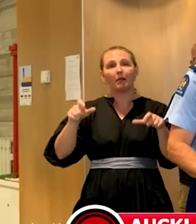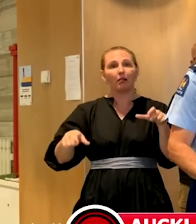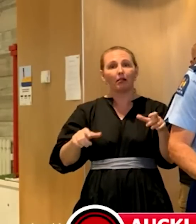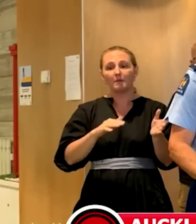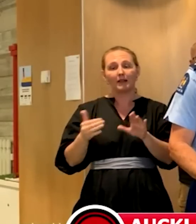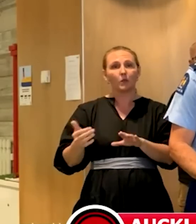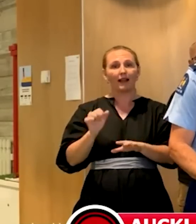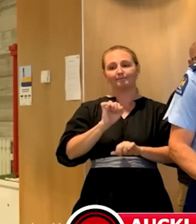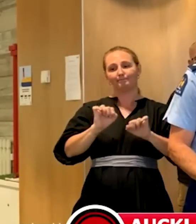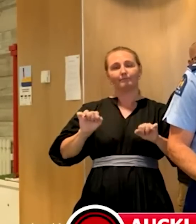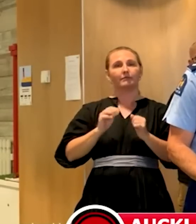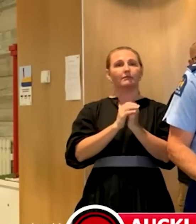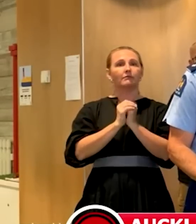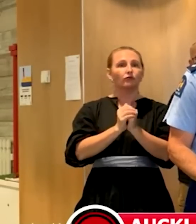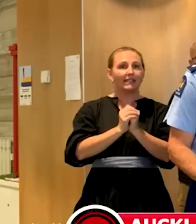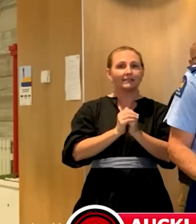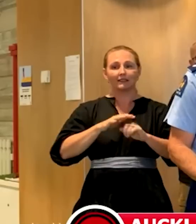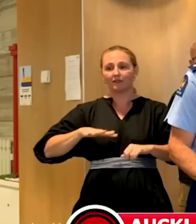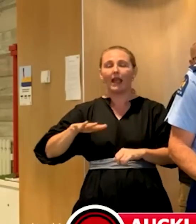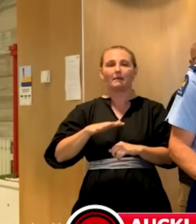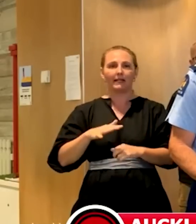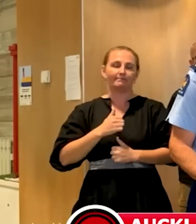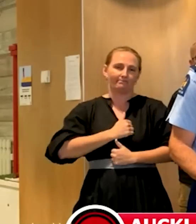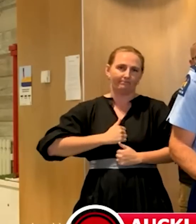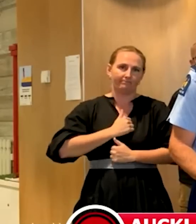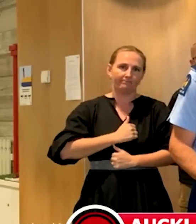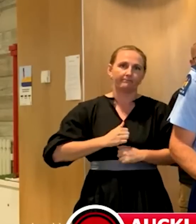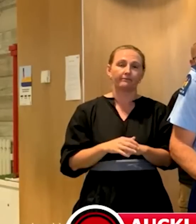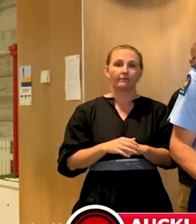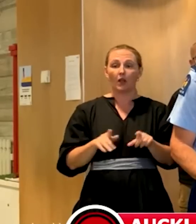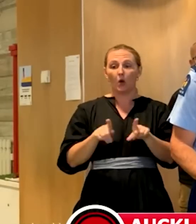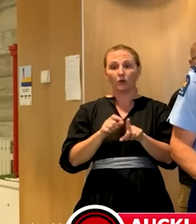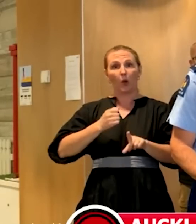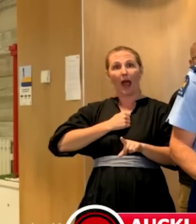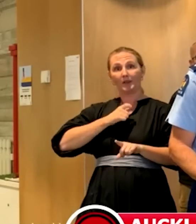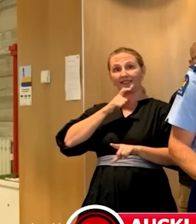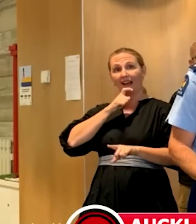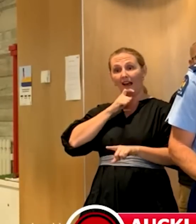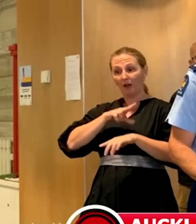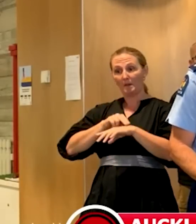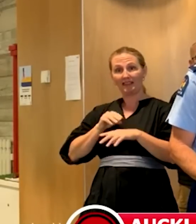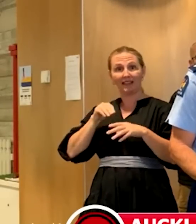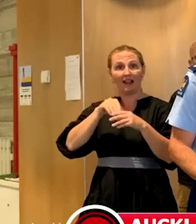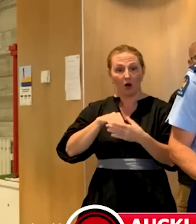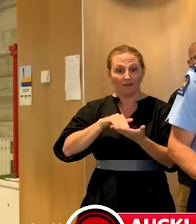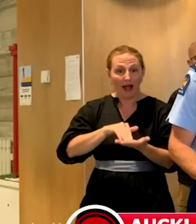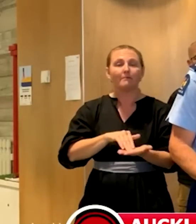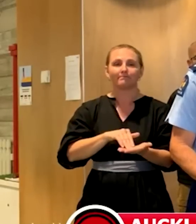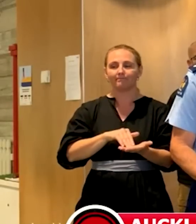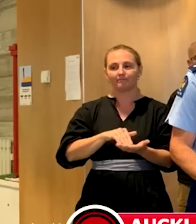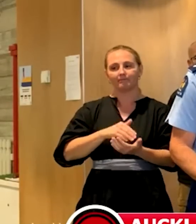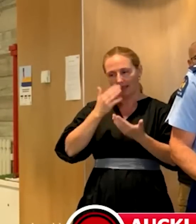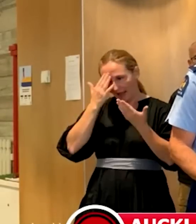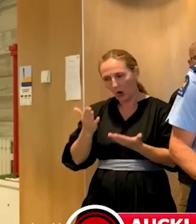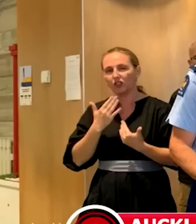passed. I also want to acknowledge our police staff who were involved in those incidents as well, along with the